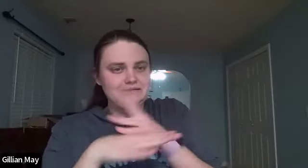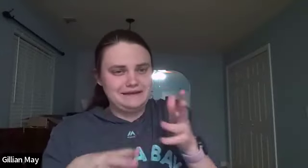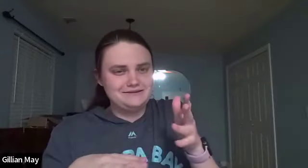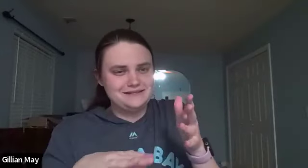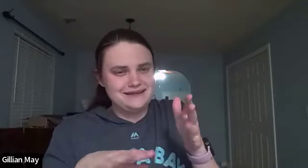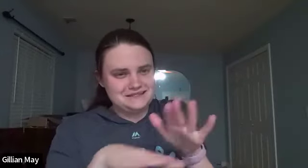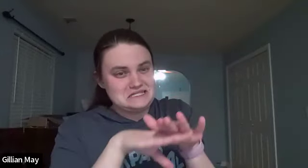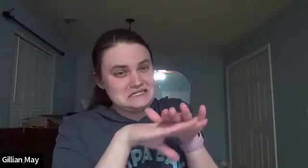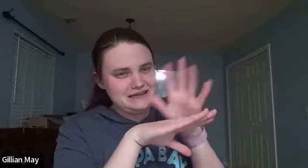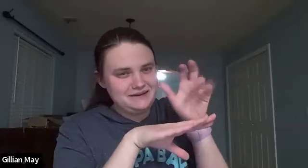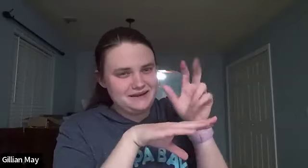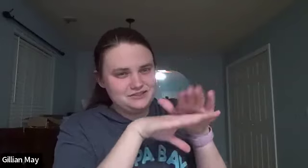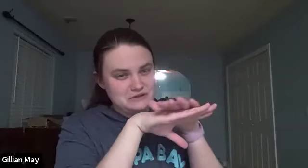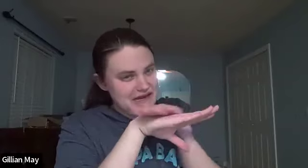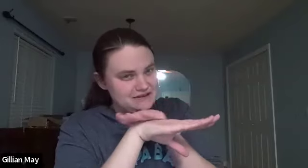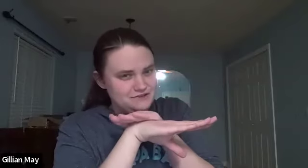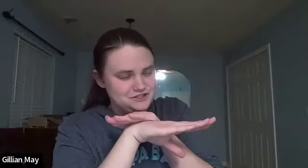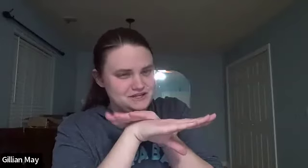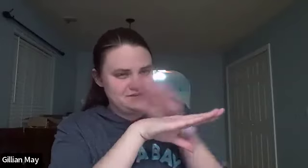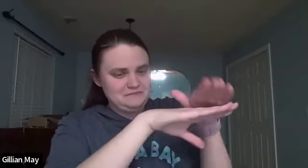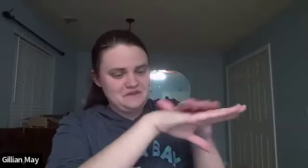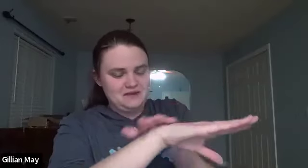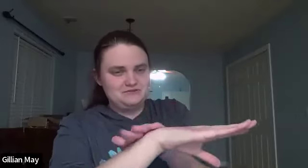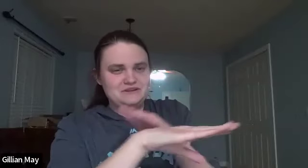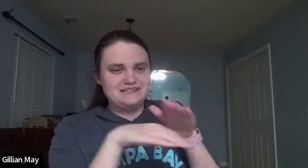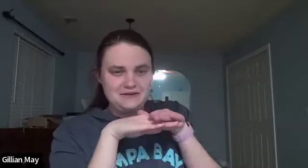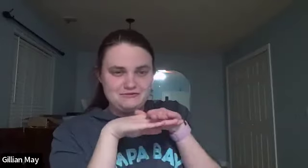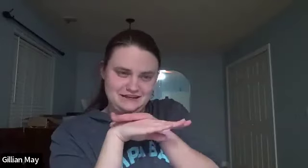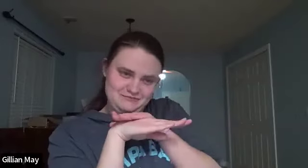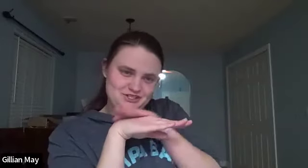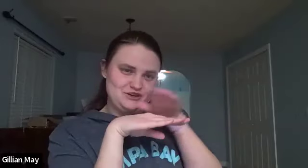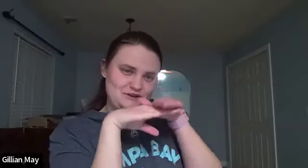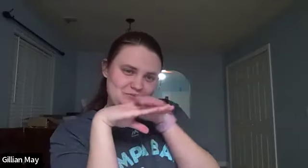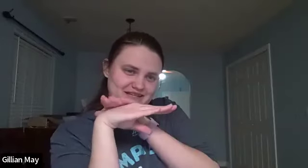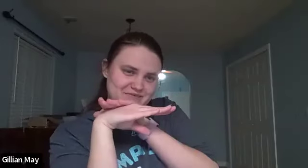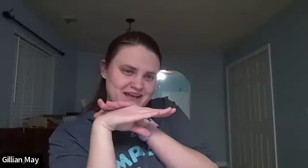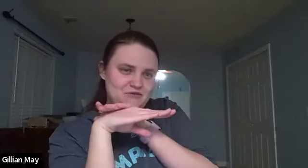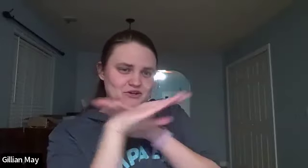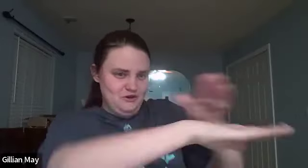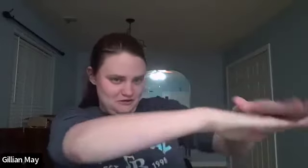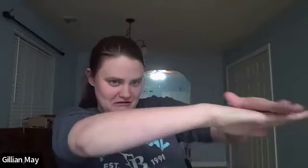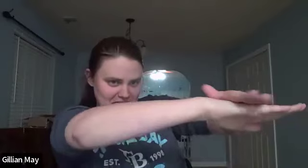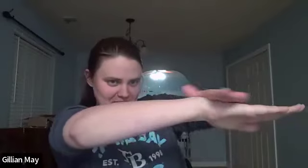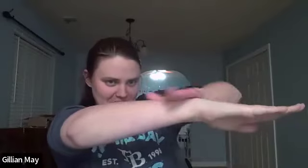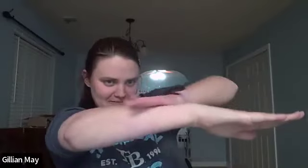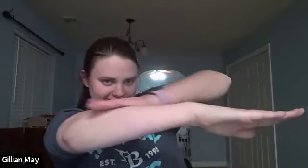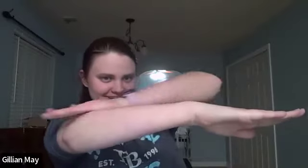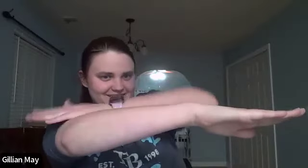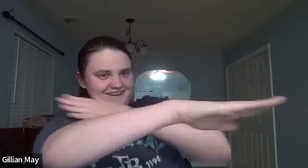Like I was saying, it's the sling kind of shorthand version of it. I was realizing I was like, I'm just over here bending my hand while you all are like